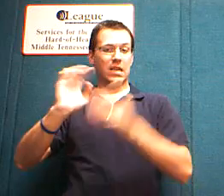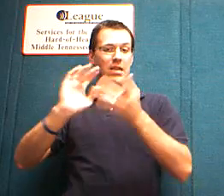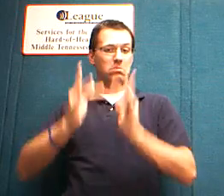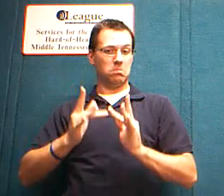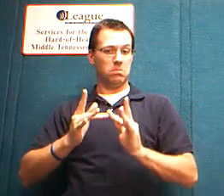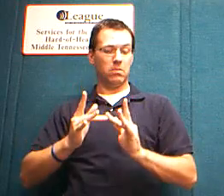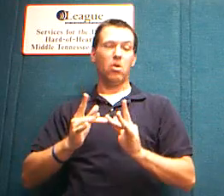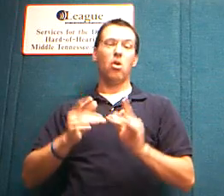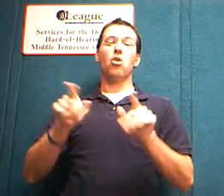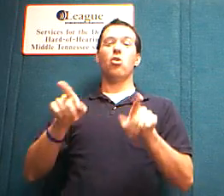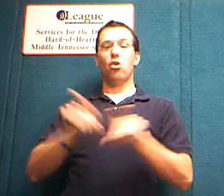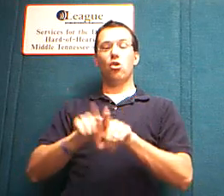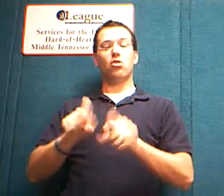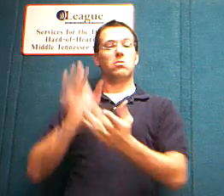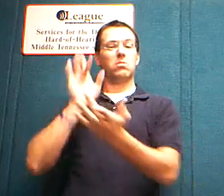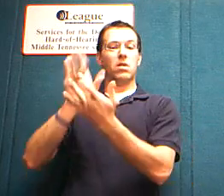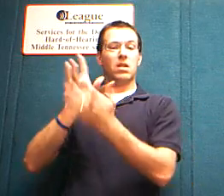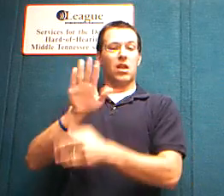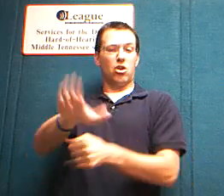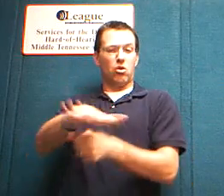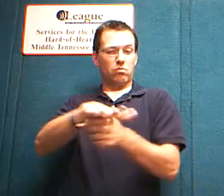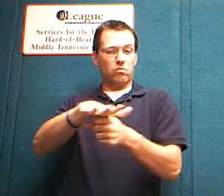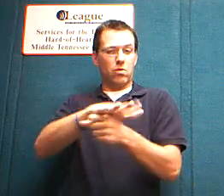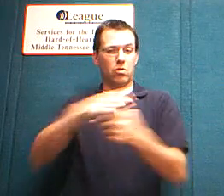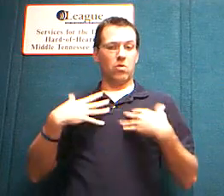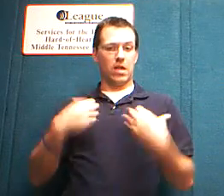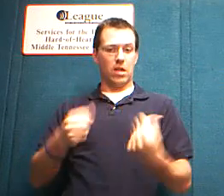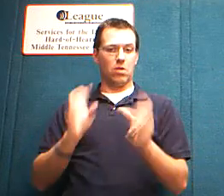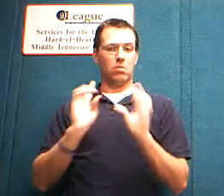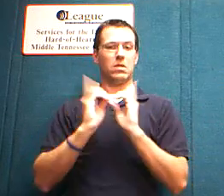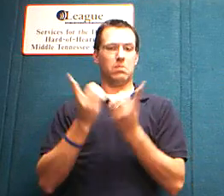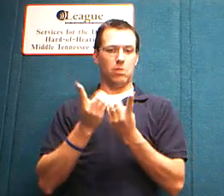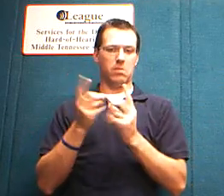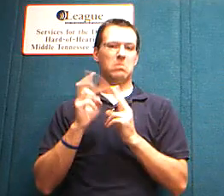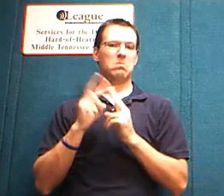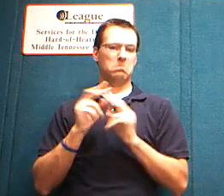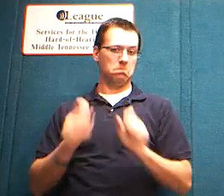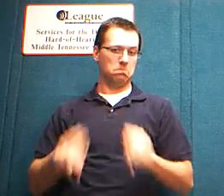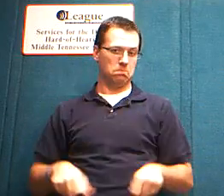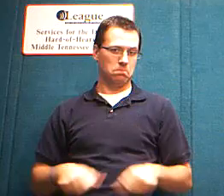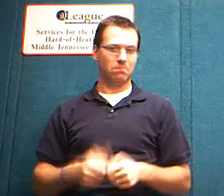health department. Thank you.